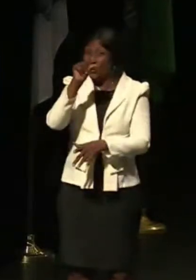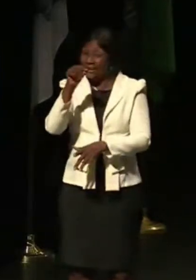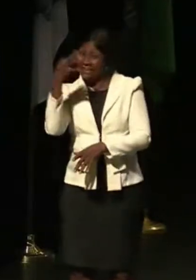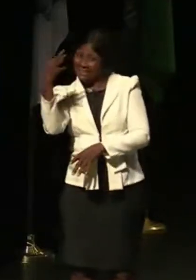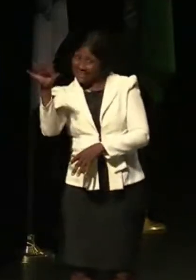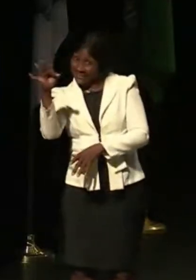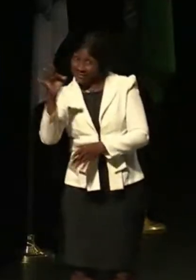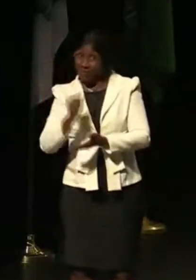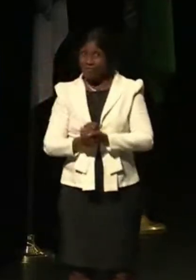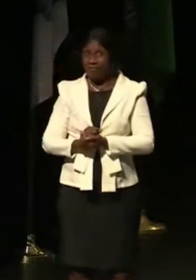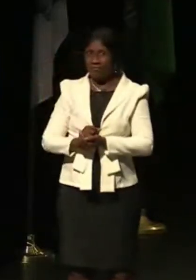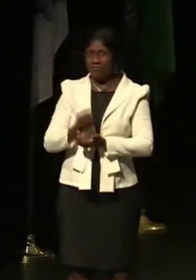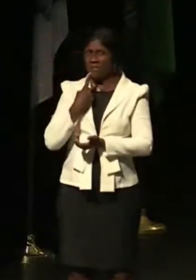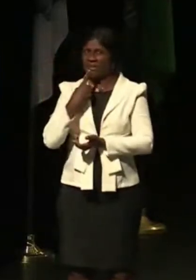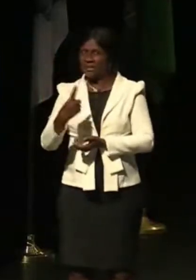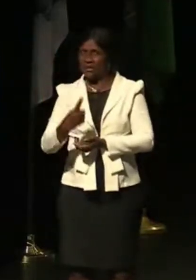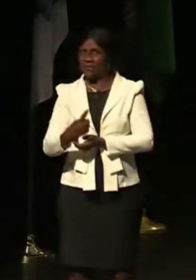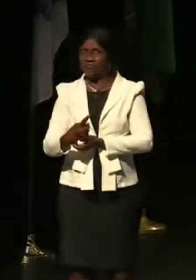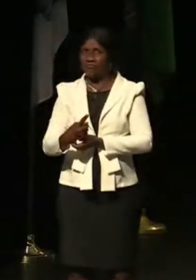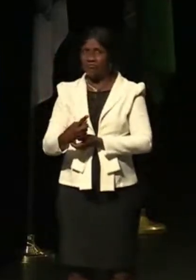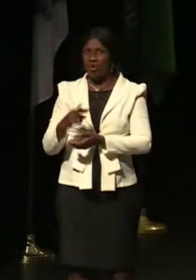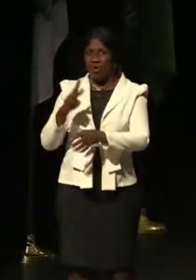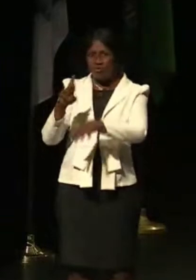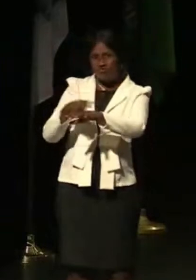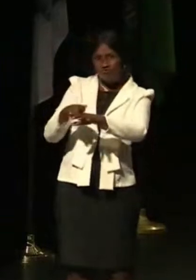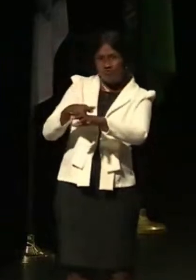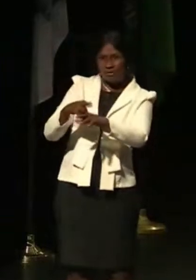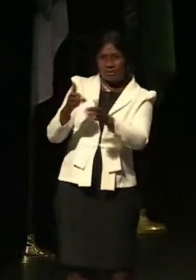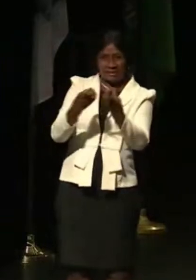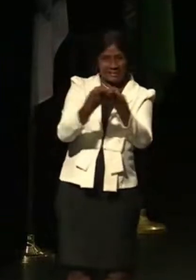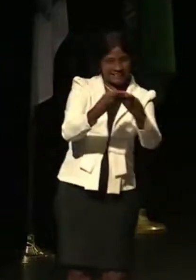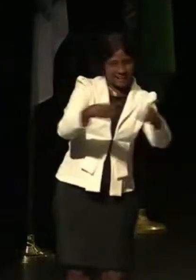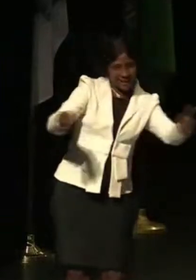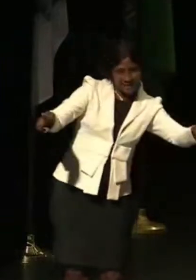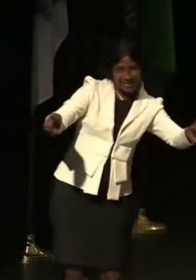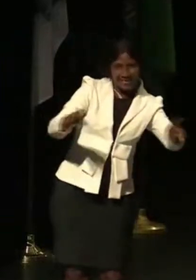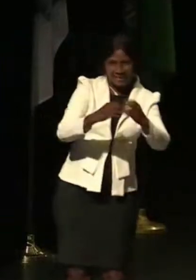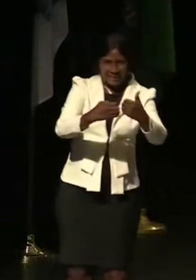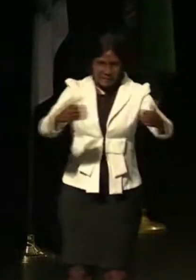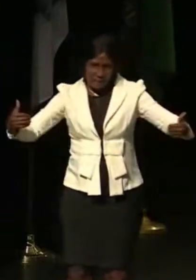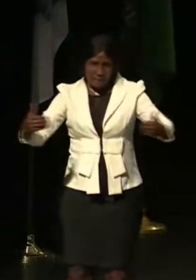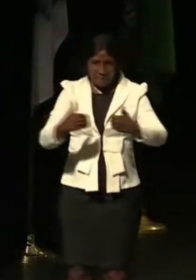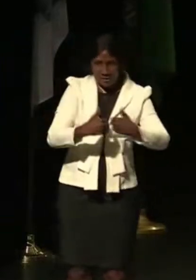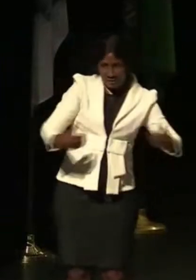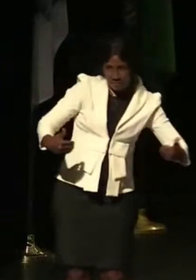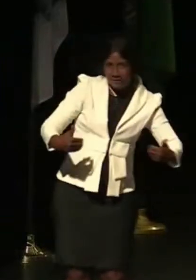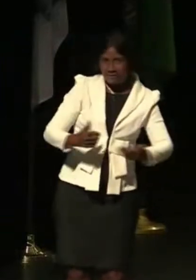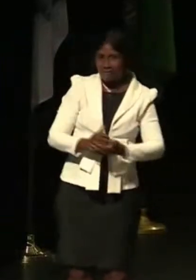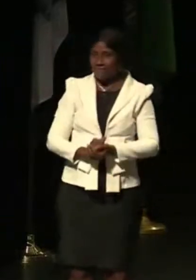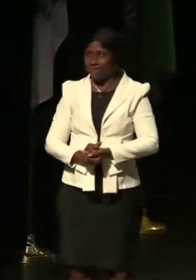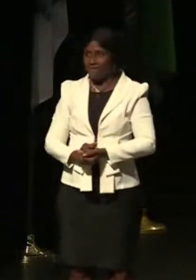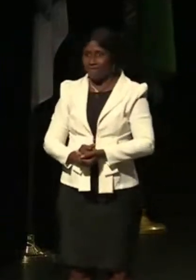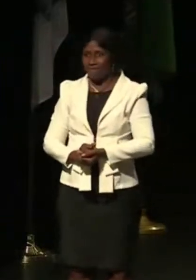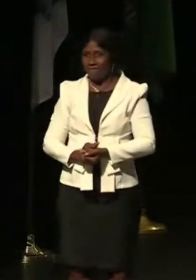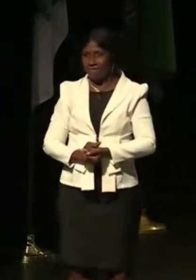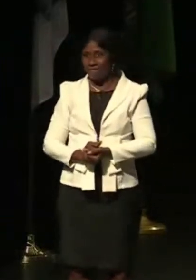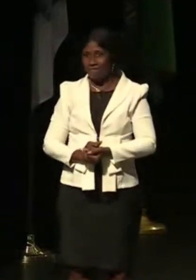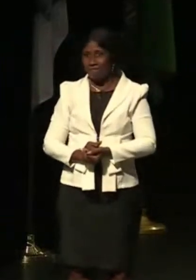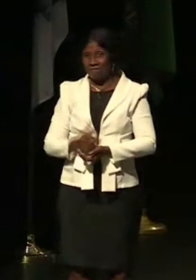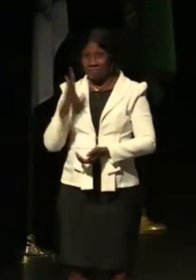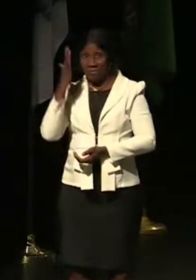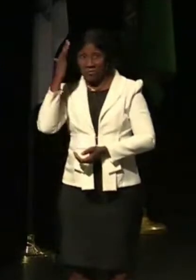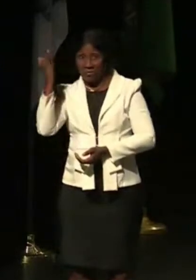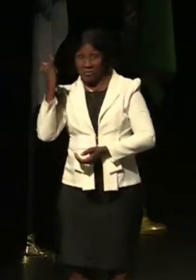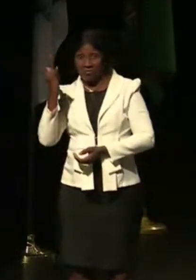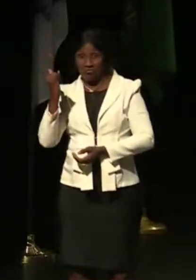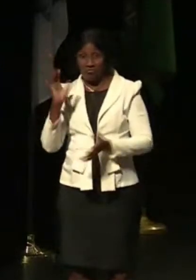says, we are so racially divided that governance and politics can't work easily. Because one